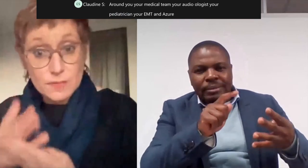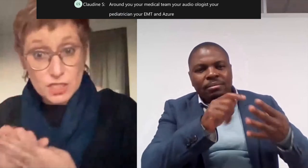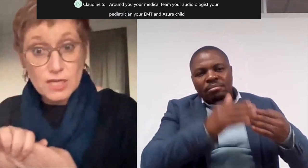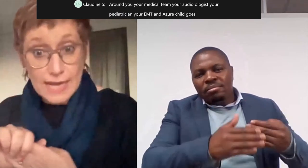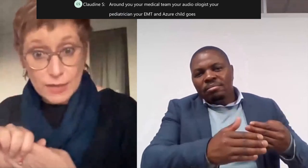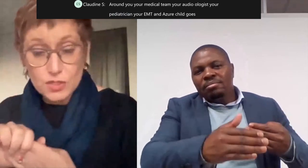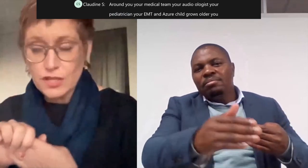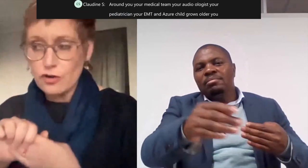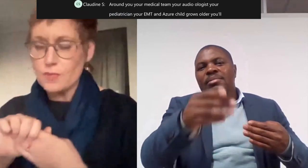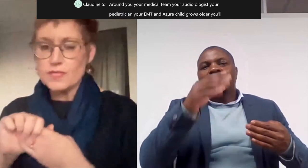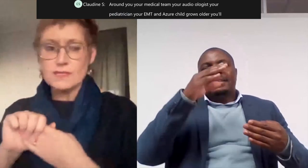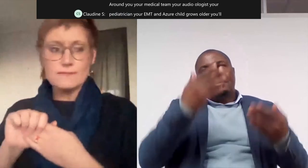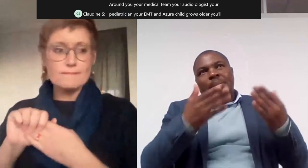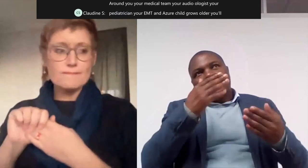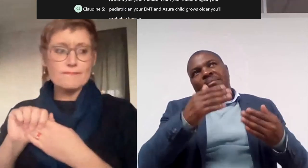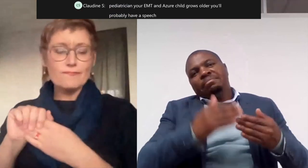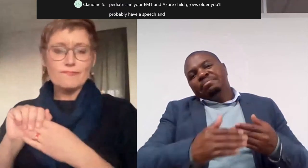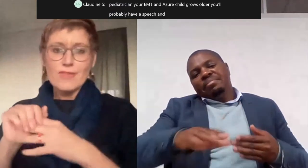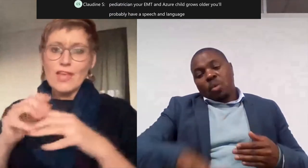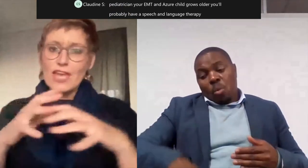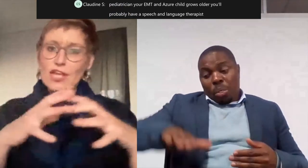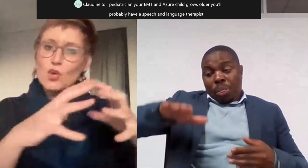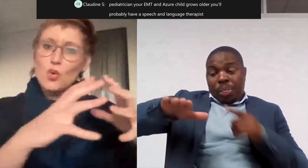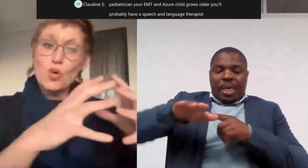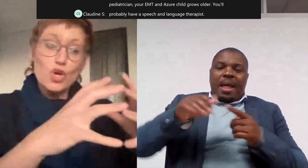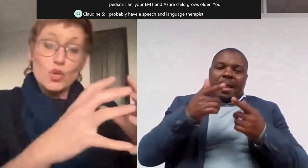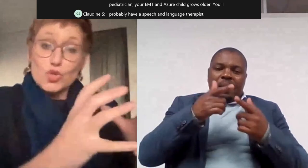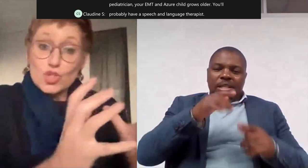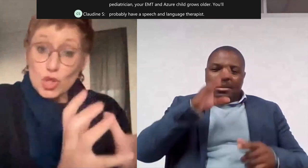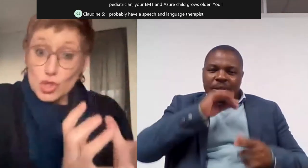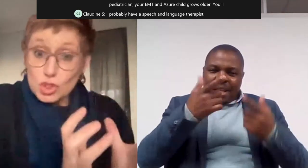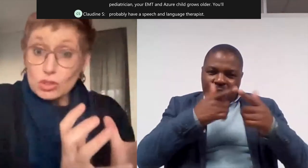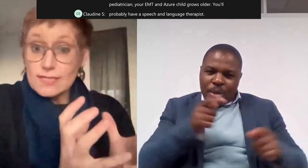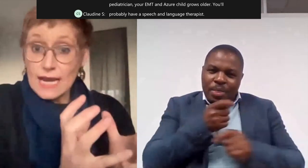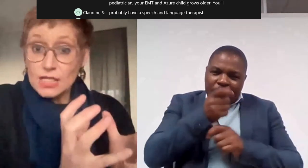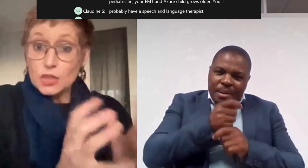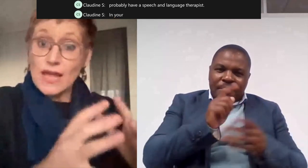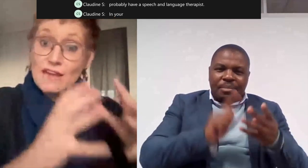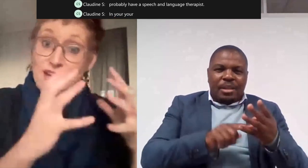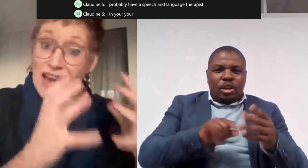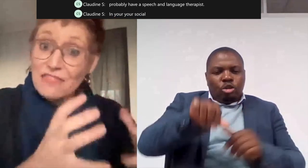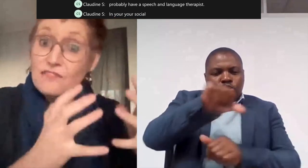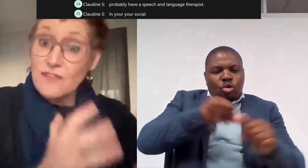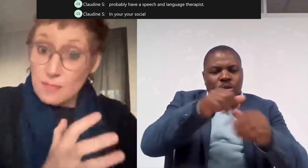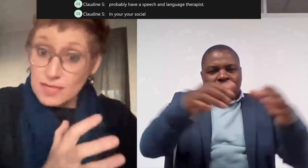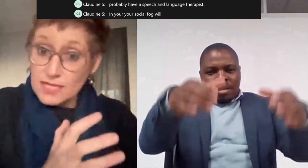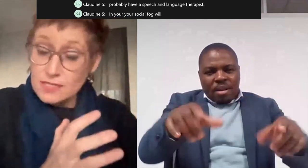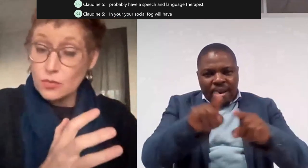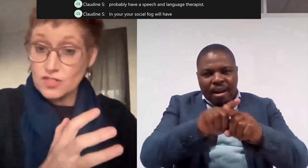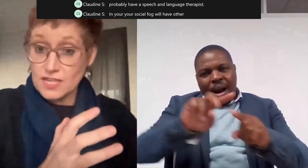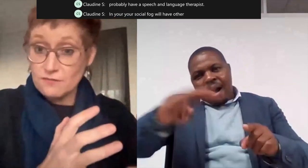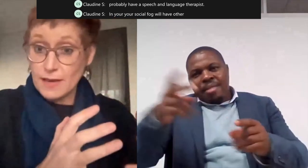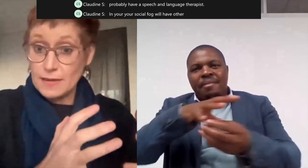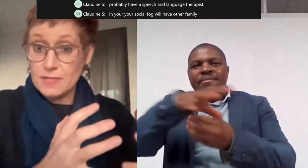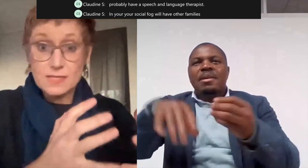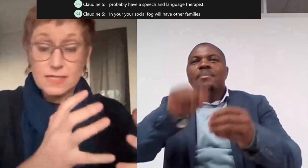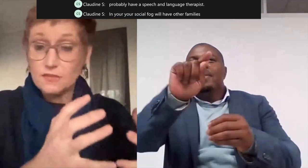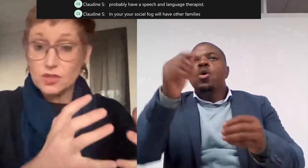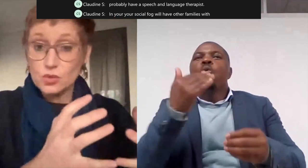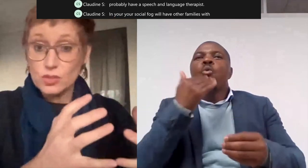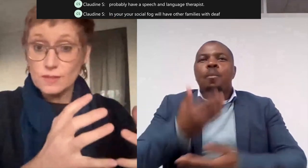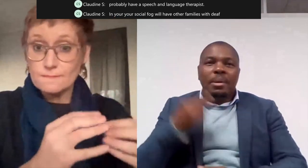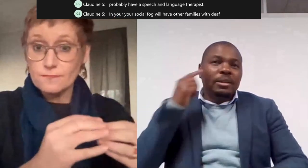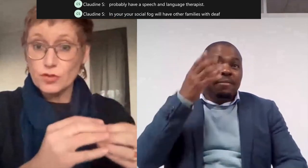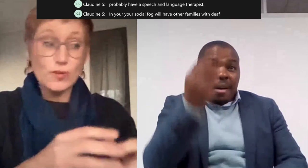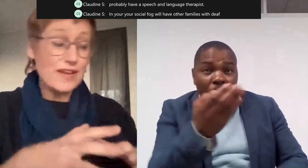you'll probably have a speech and language therapist. In your social side, you'll have other families with deaf babies and